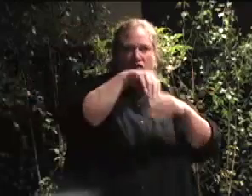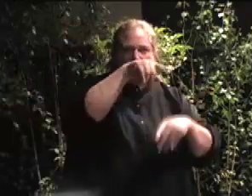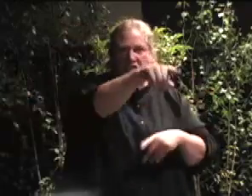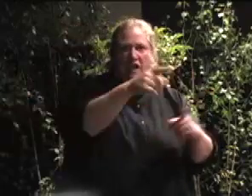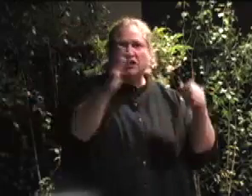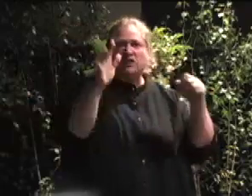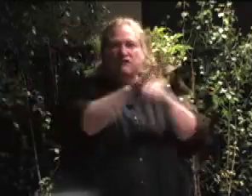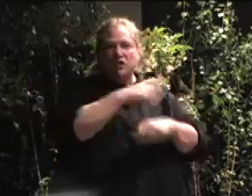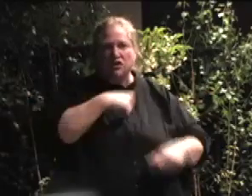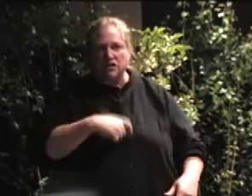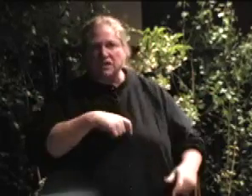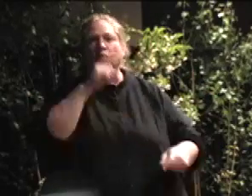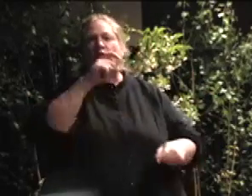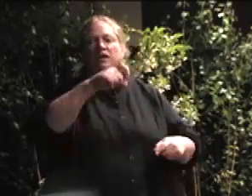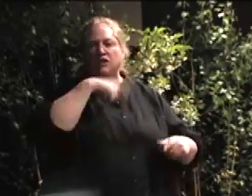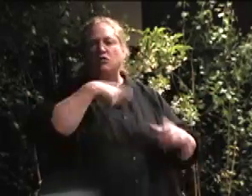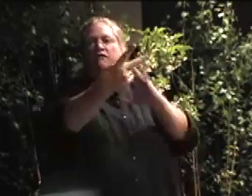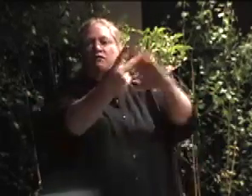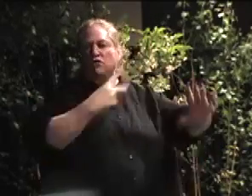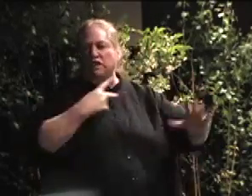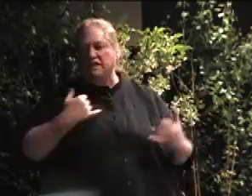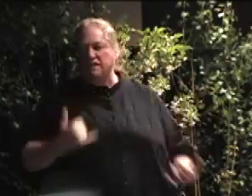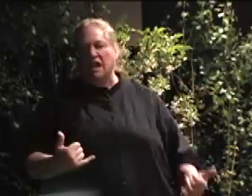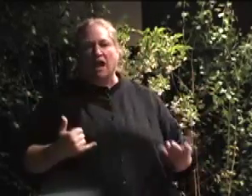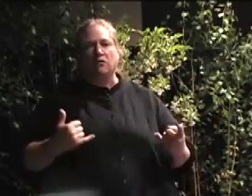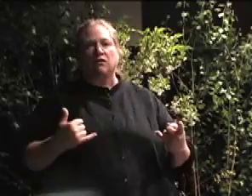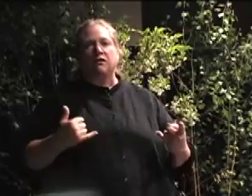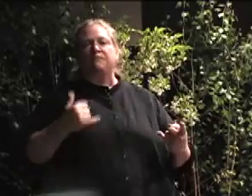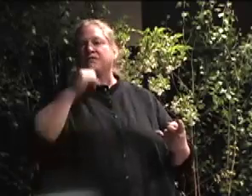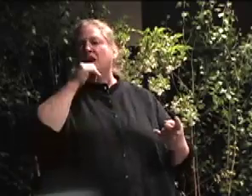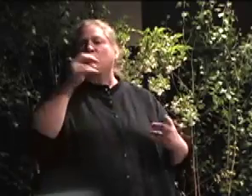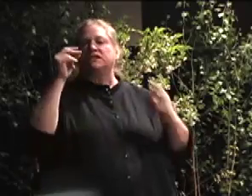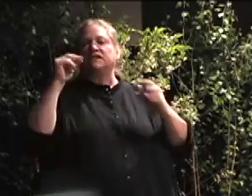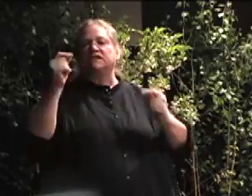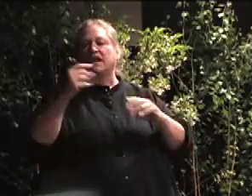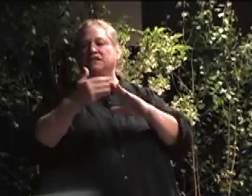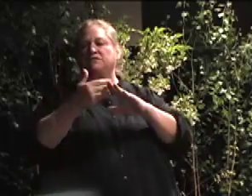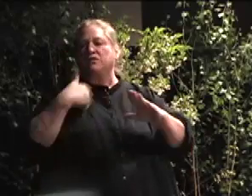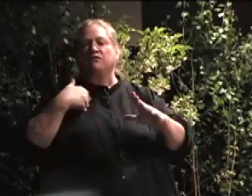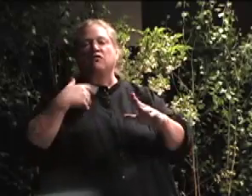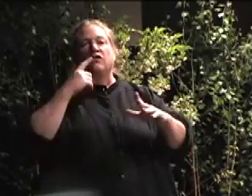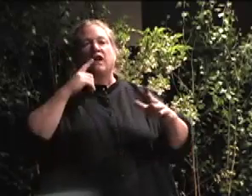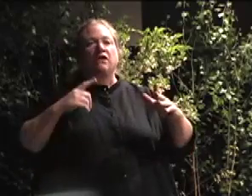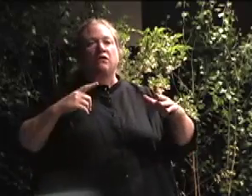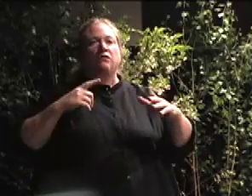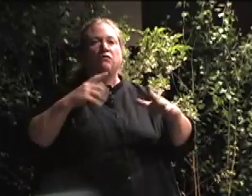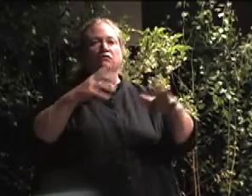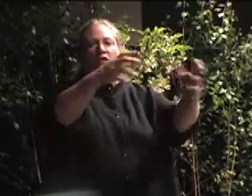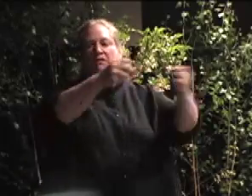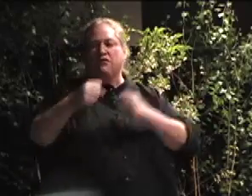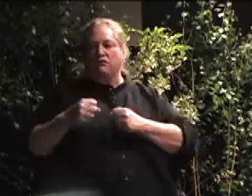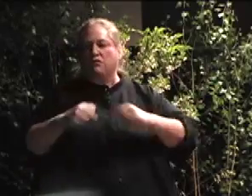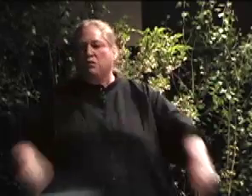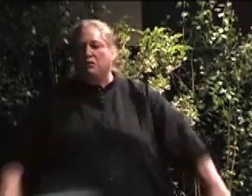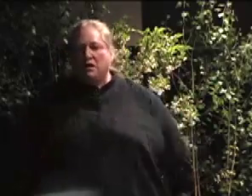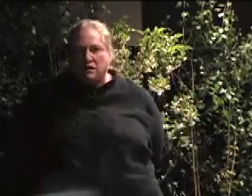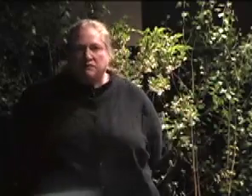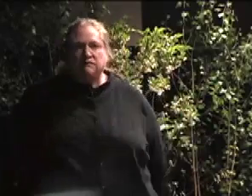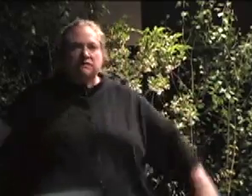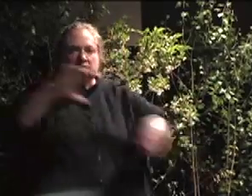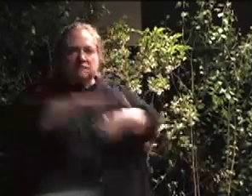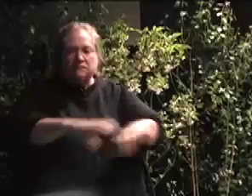fully credentialed. We need to have them released now. It wasn't seconds before they ripped me through that police line, slapped, pulled my arms back, slapped